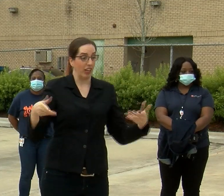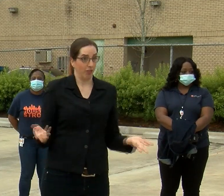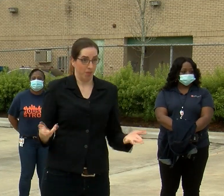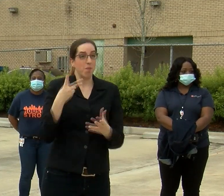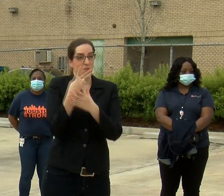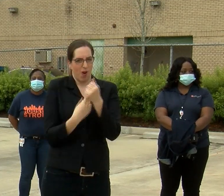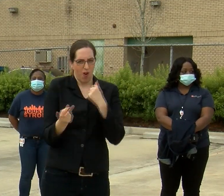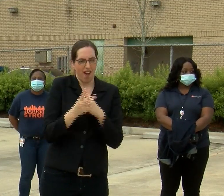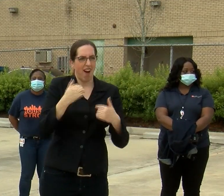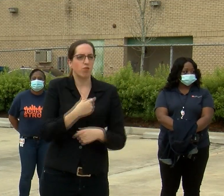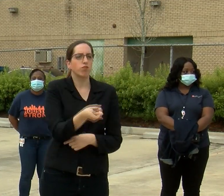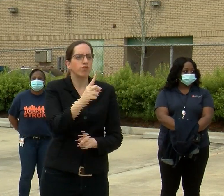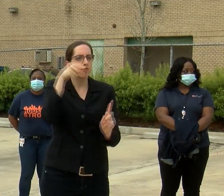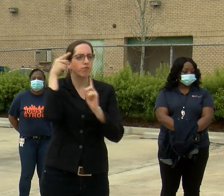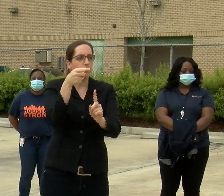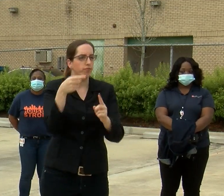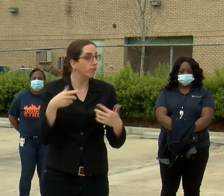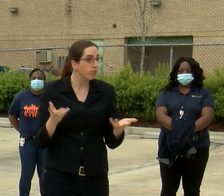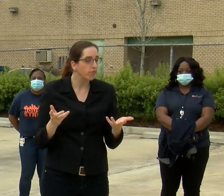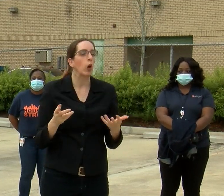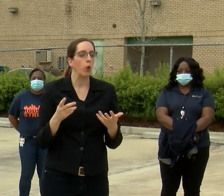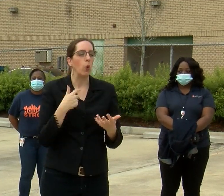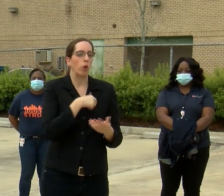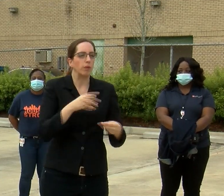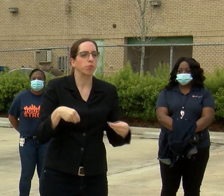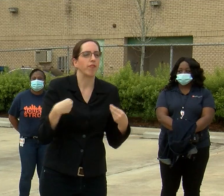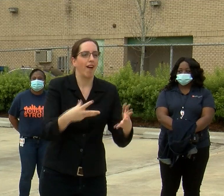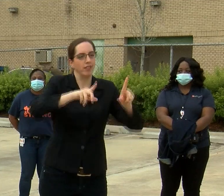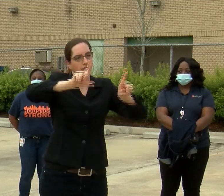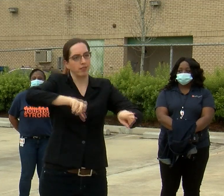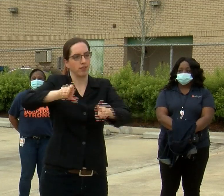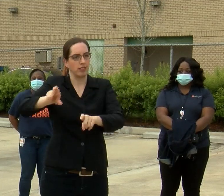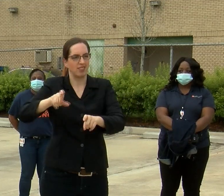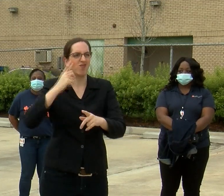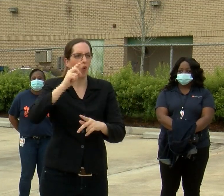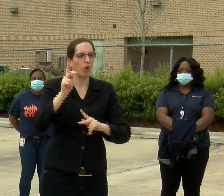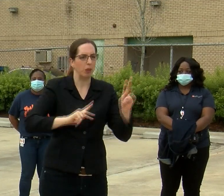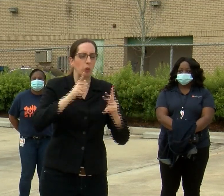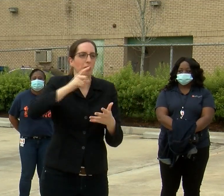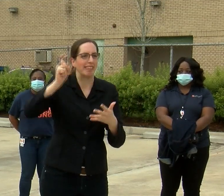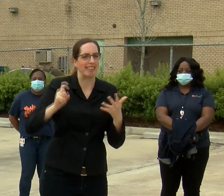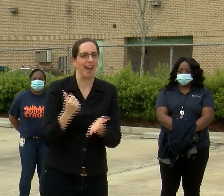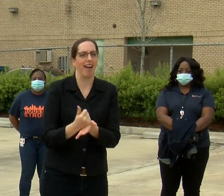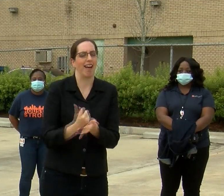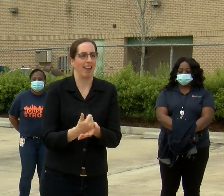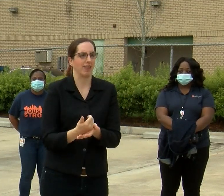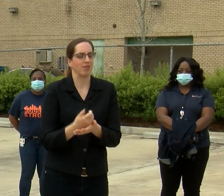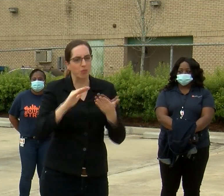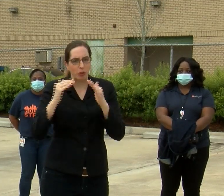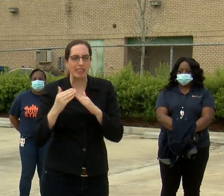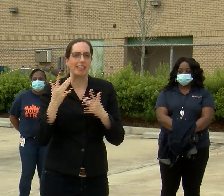goal, and that goal is really to provide resources, testing to vulnerable communities. We know